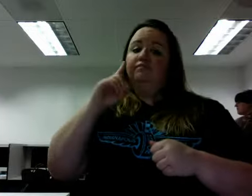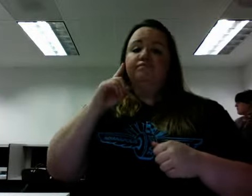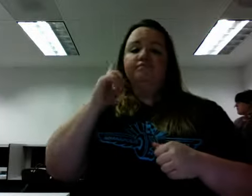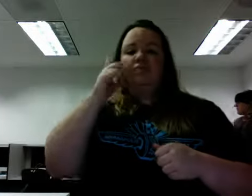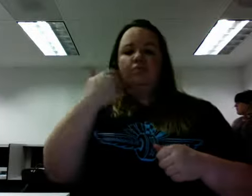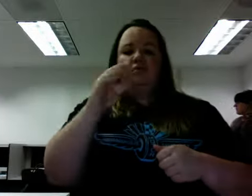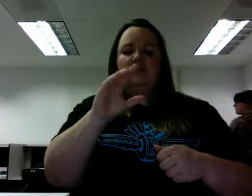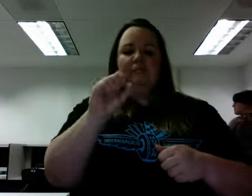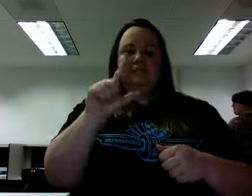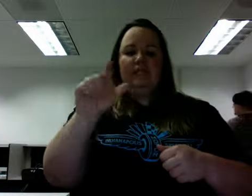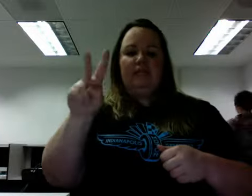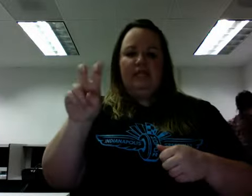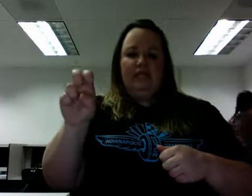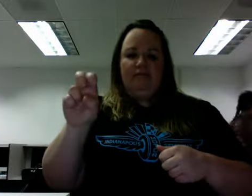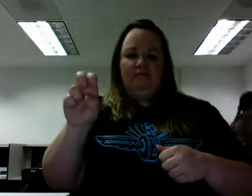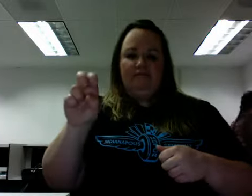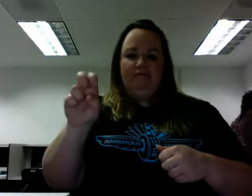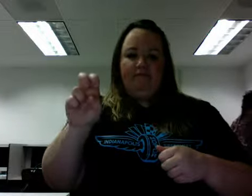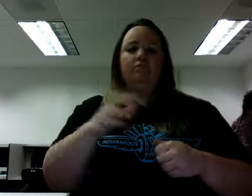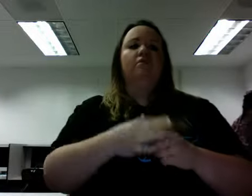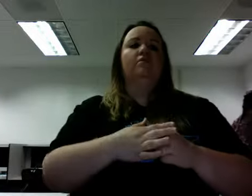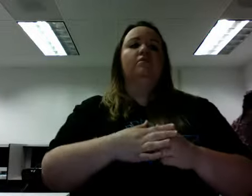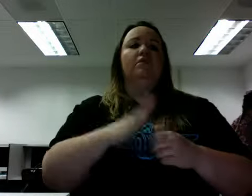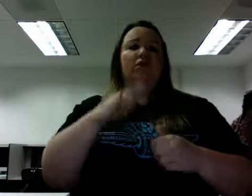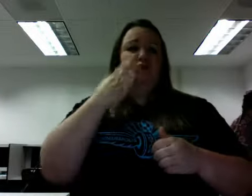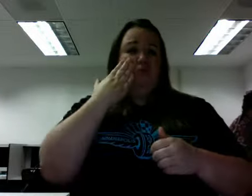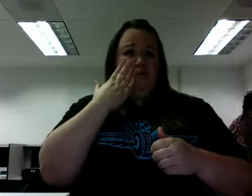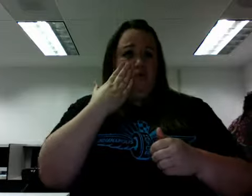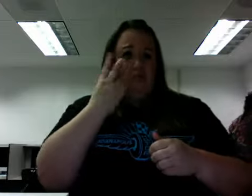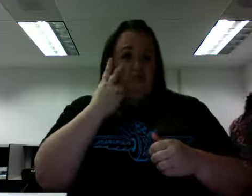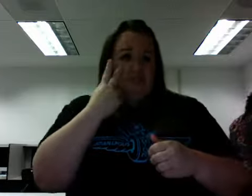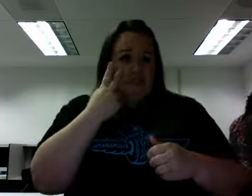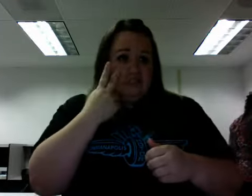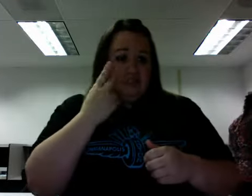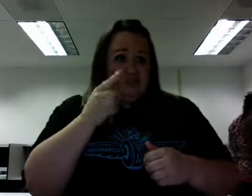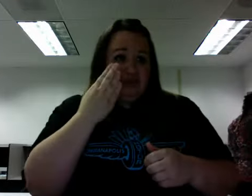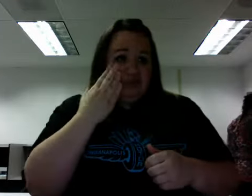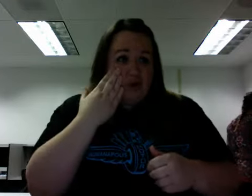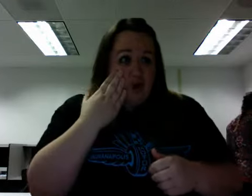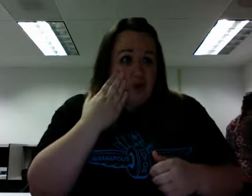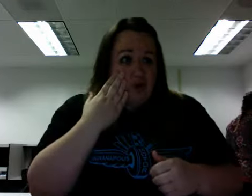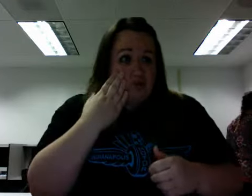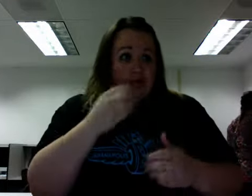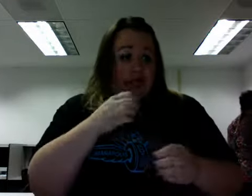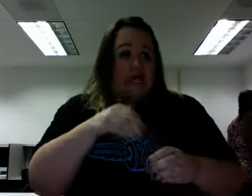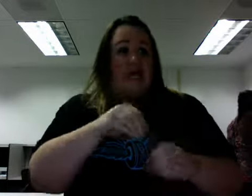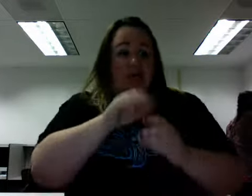book? No. No. Everybody say the word. Just a minute.